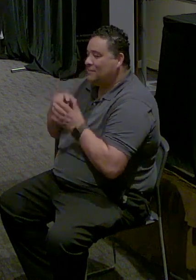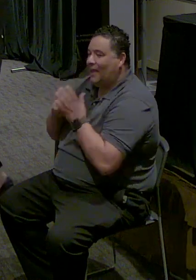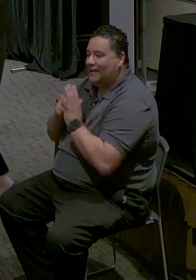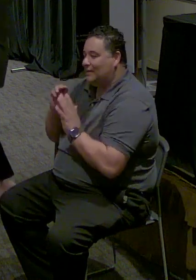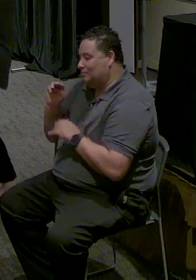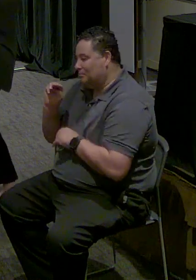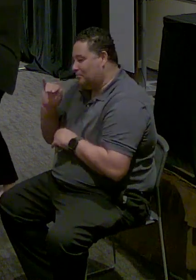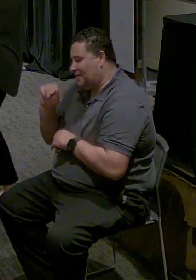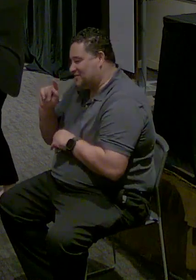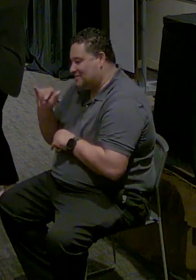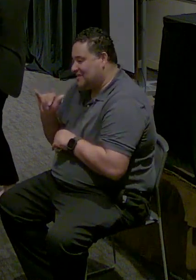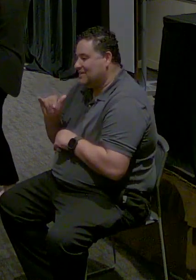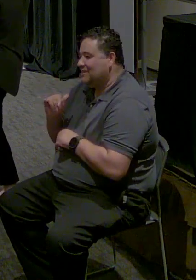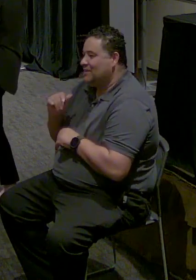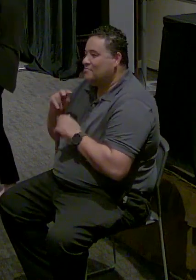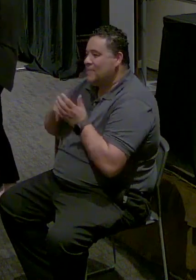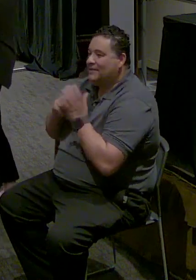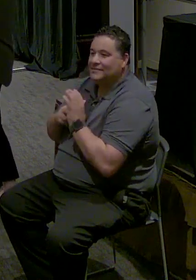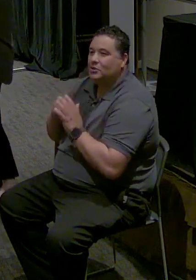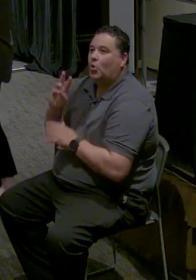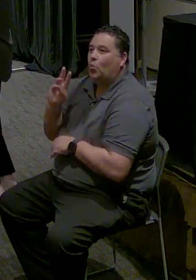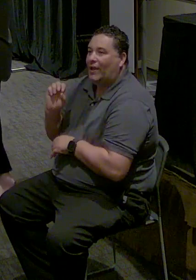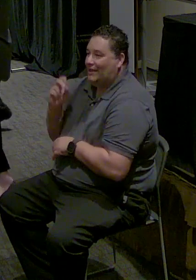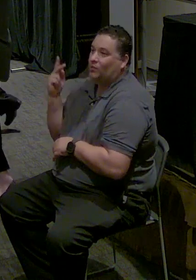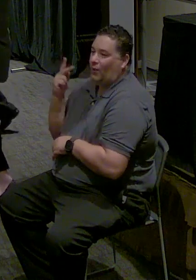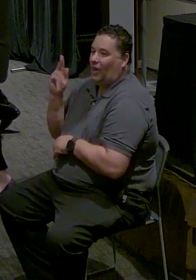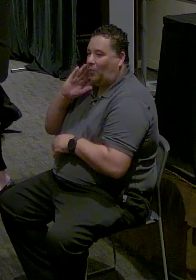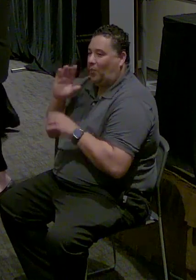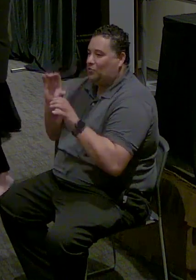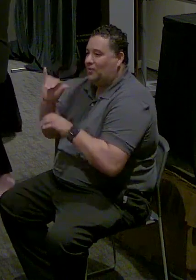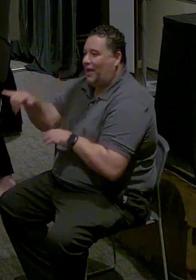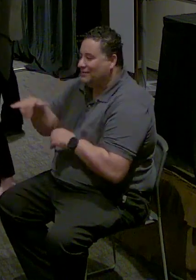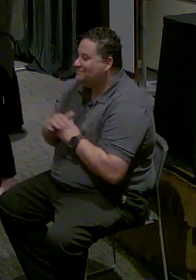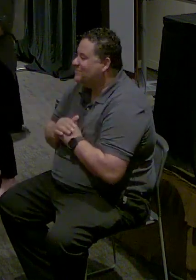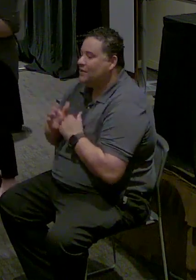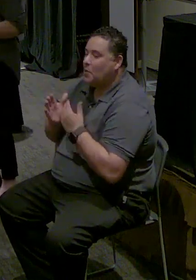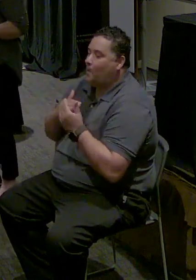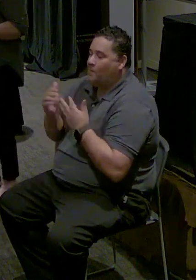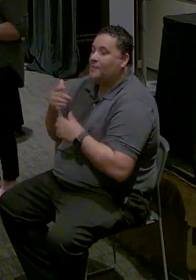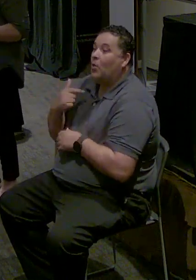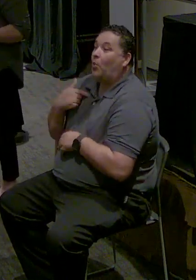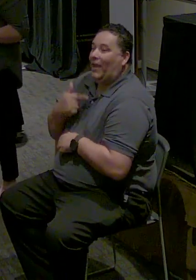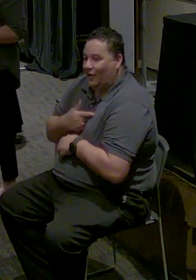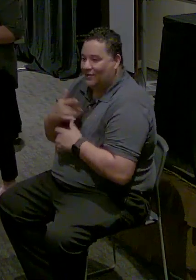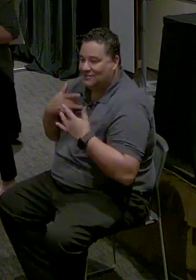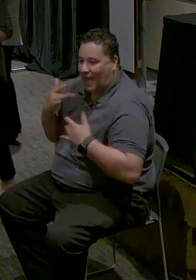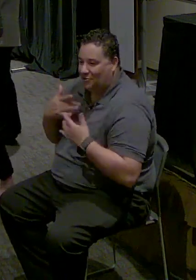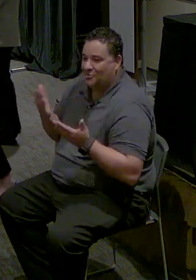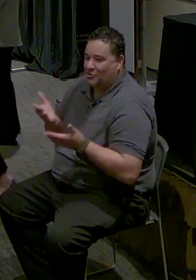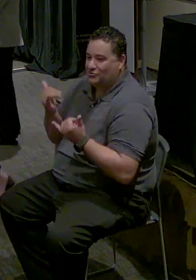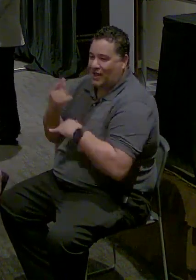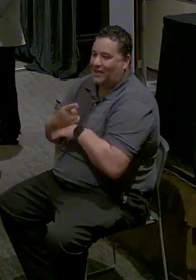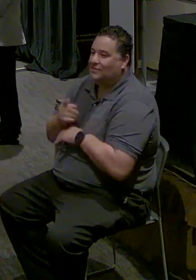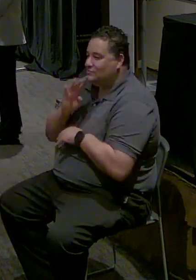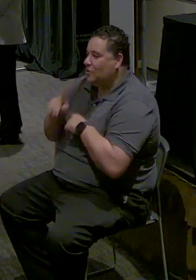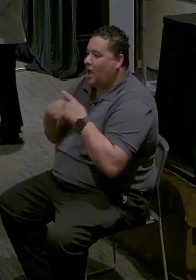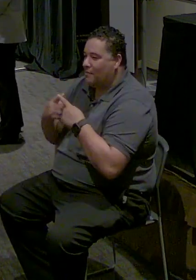we meant, we will do that. So we're excited to be here today to talk to you about